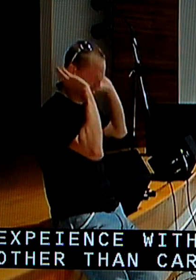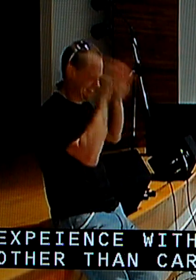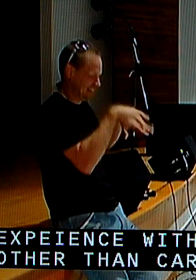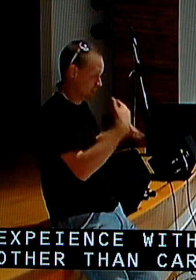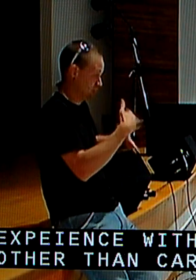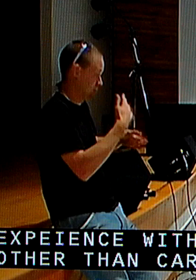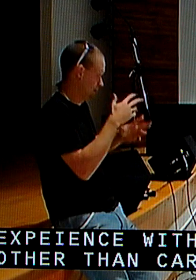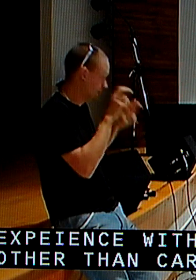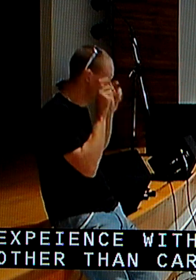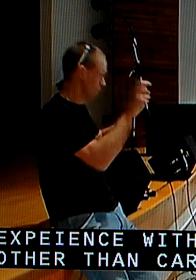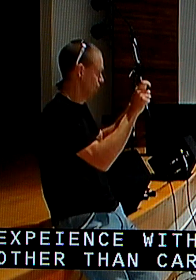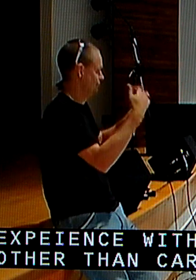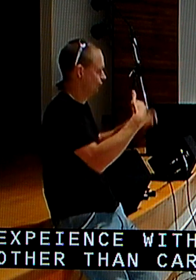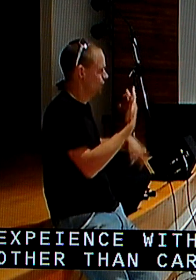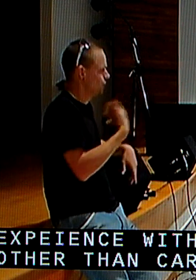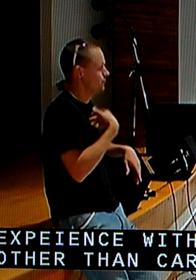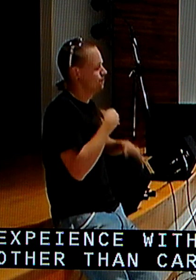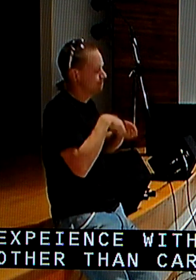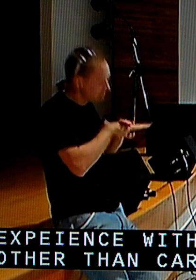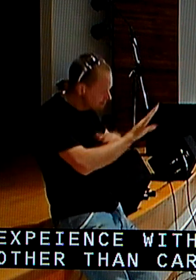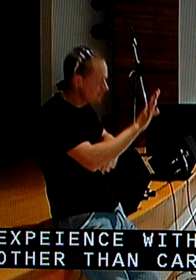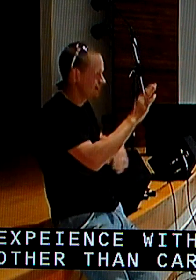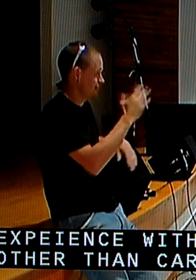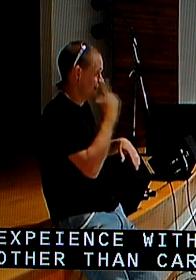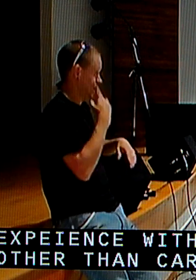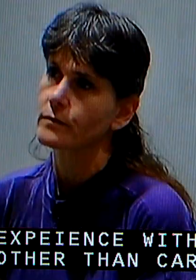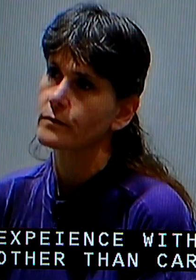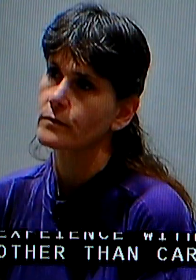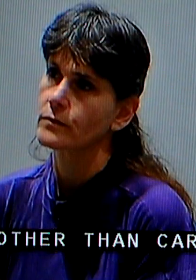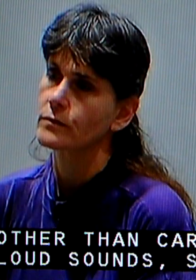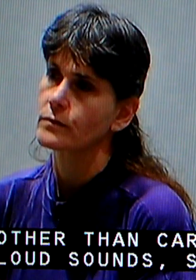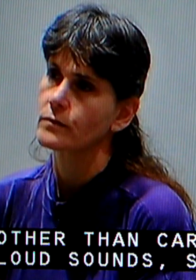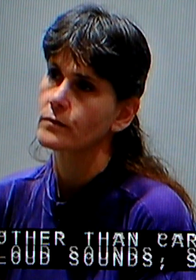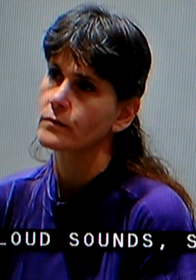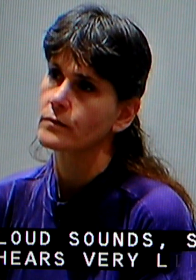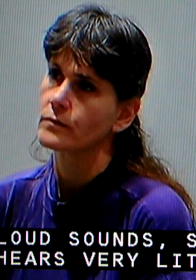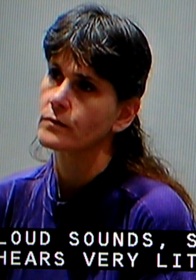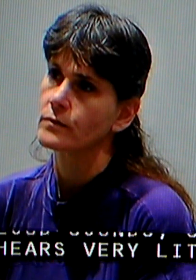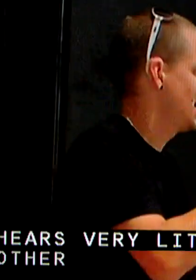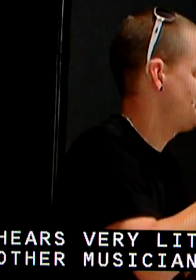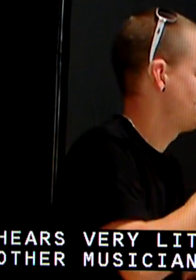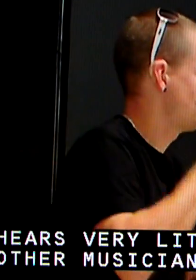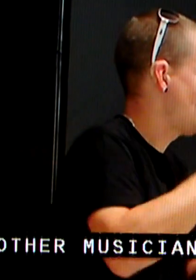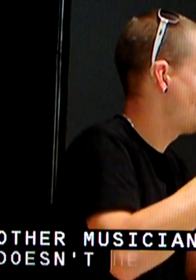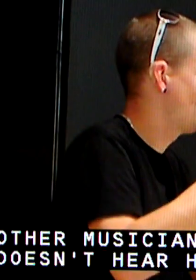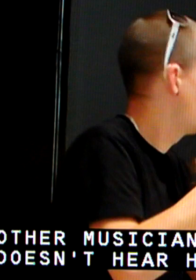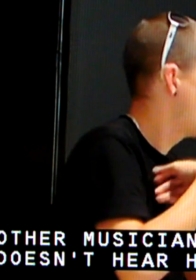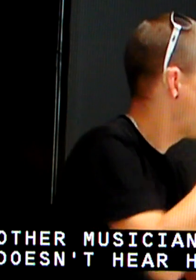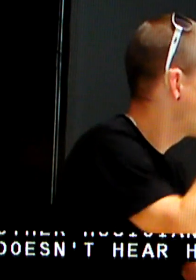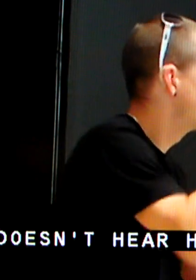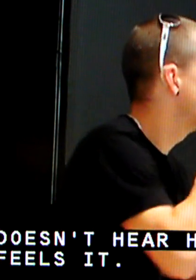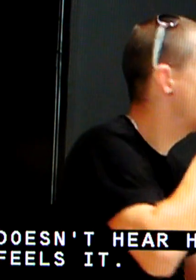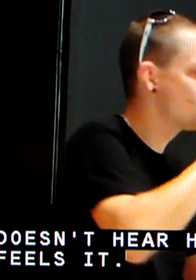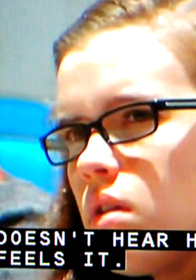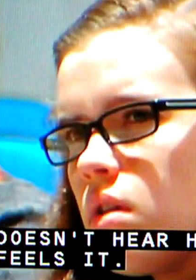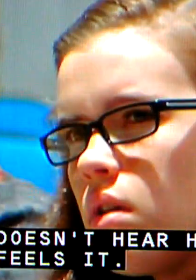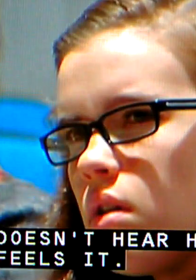other loud sounds, SignMark says he hears very little. Unlike other musicians, SignMark doesn't hear his music, but feels